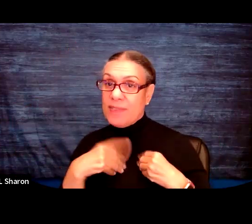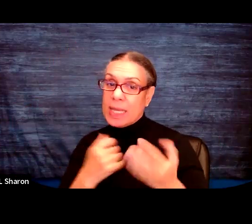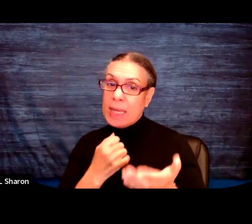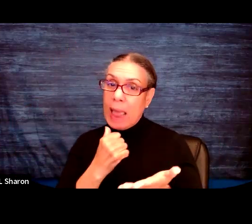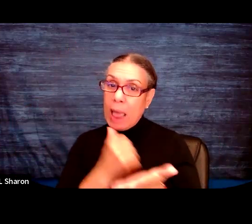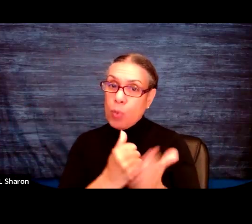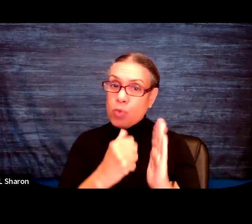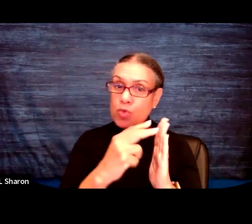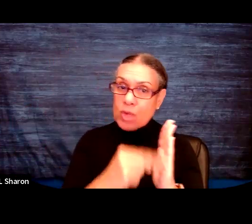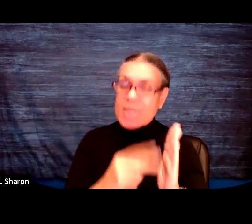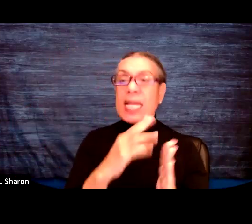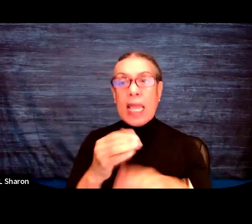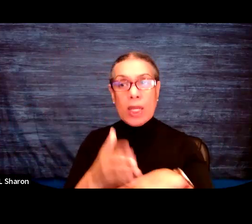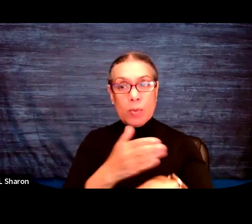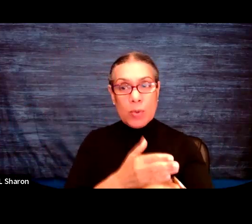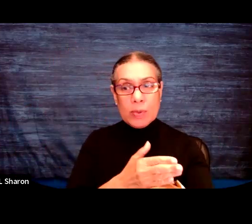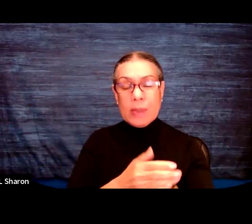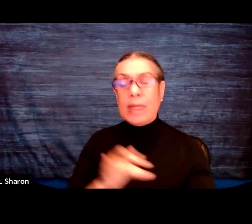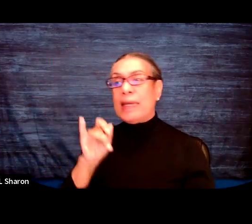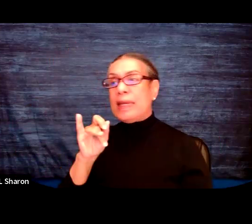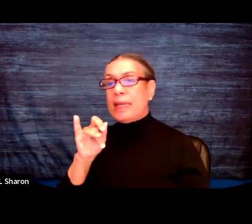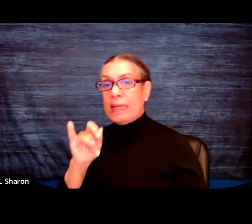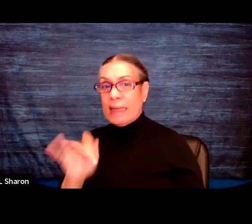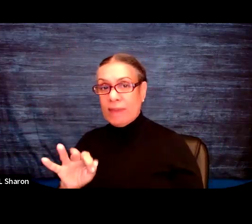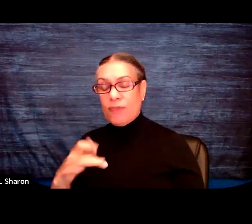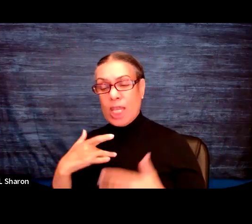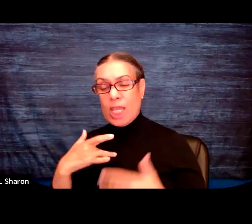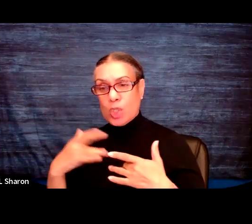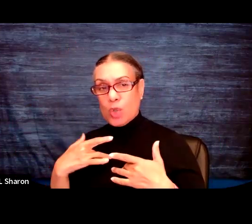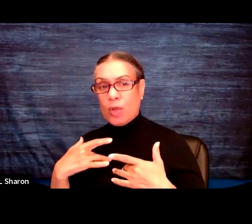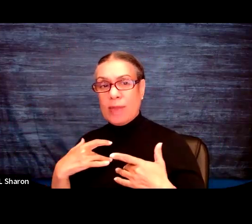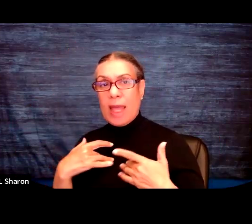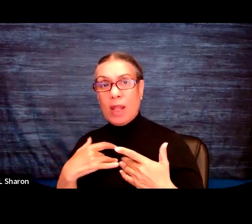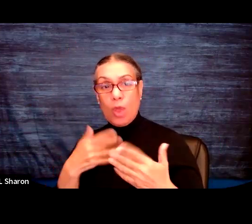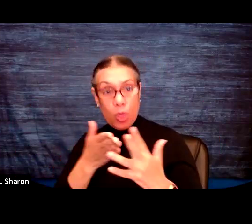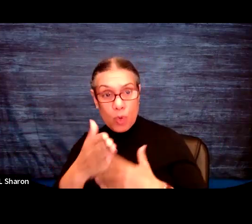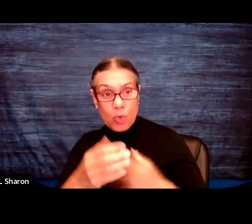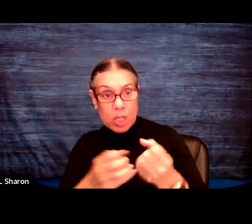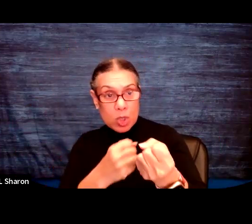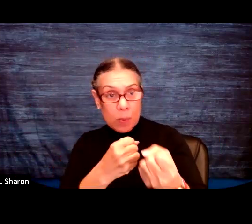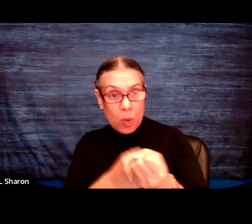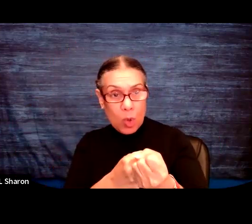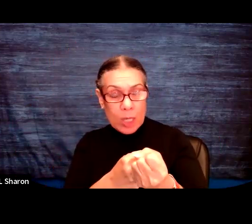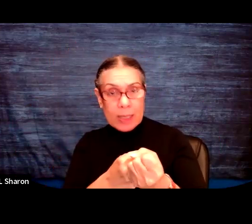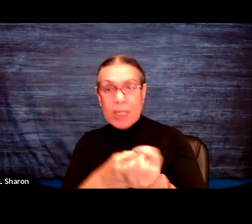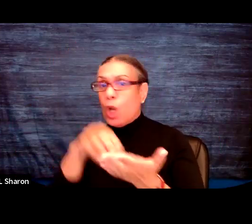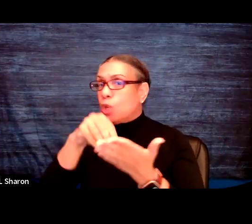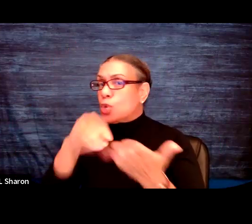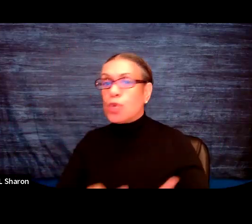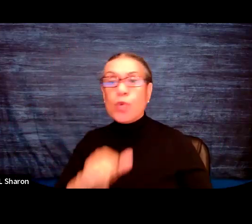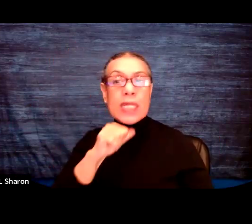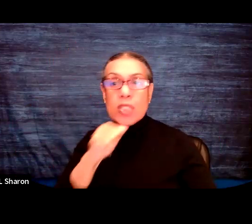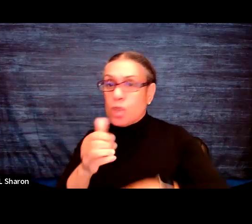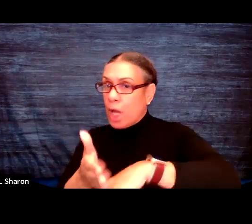If they're concerned, based upon the data they collect through that process, that the student's not making